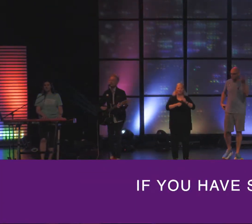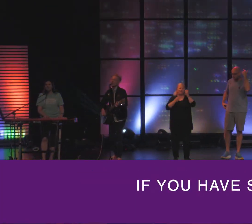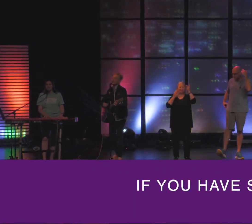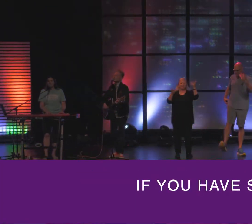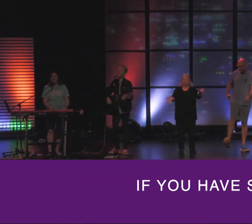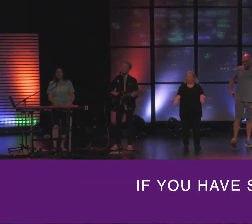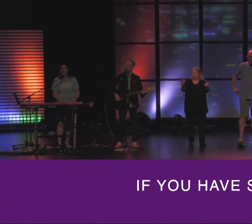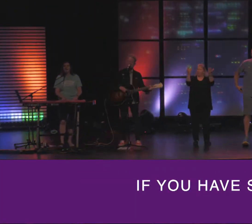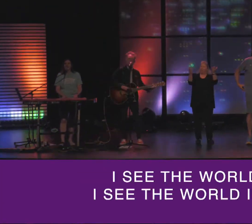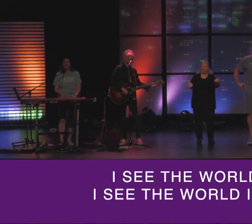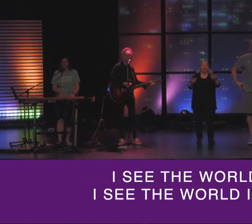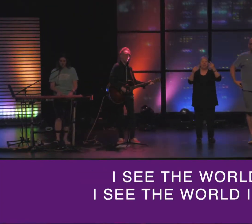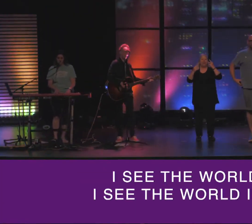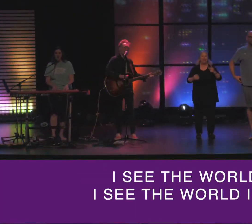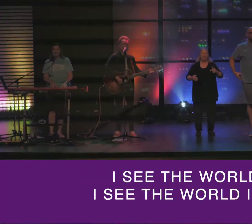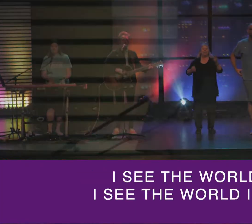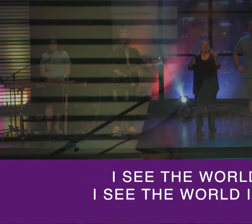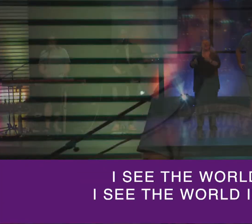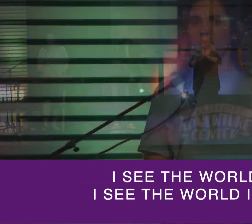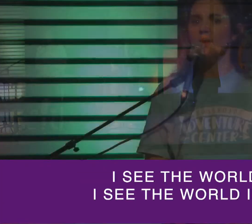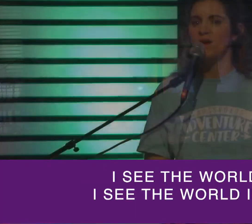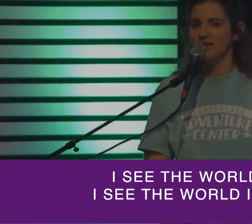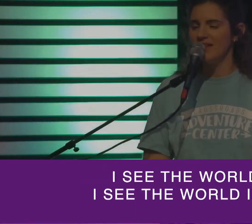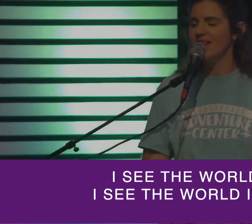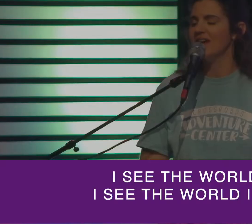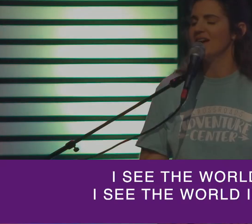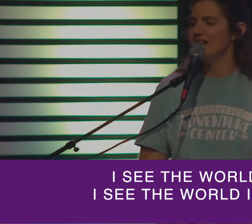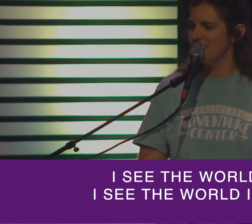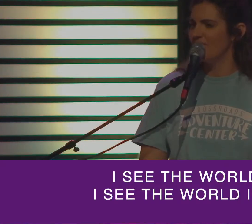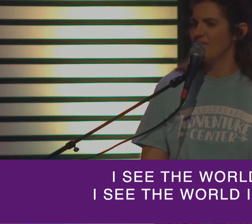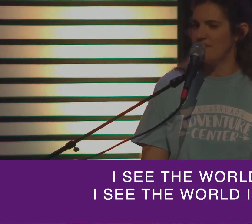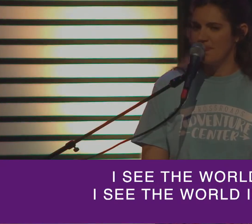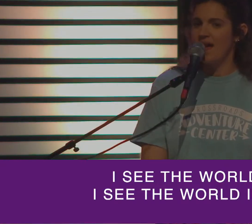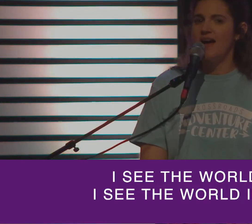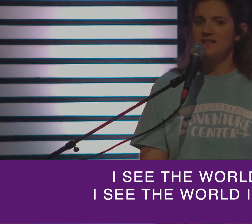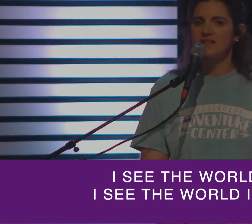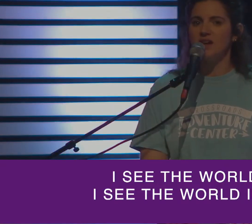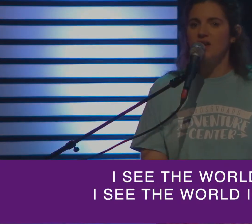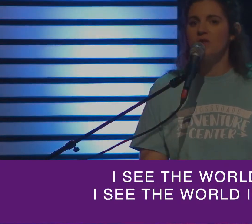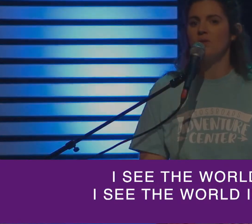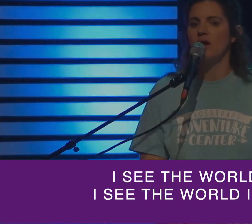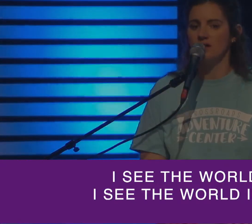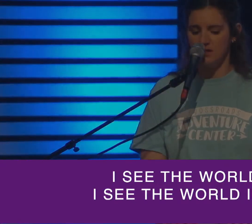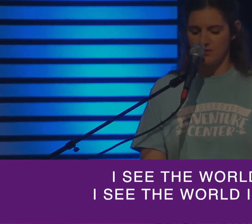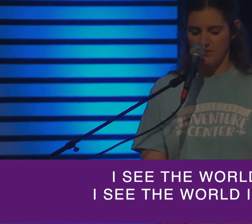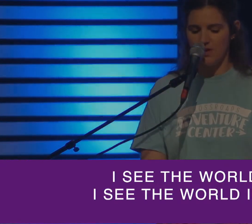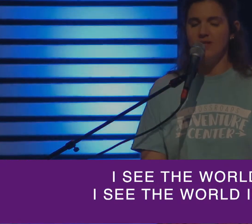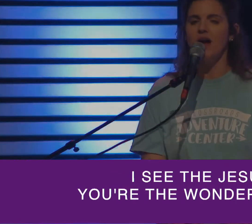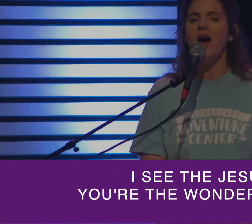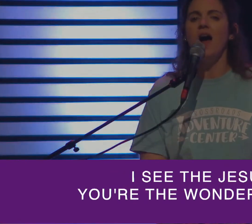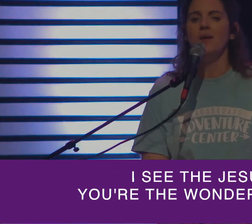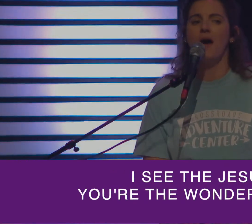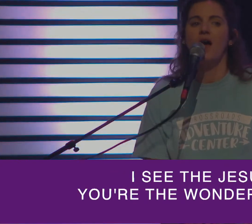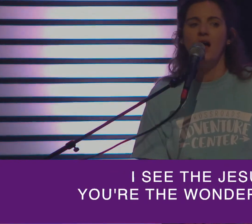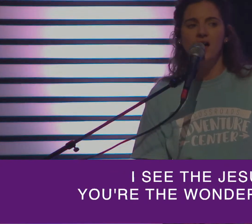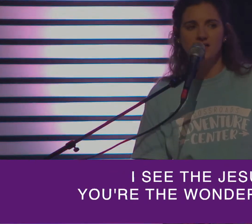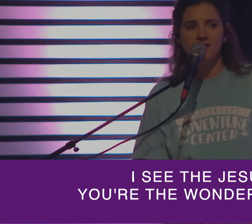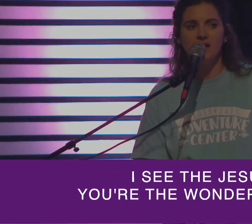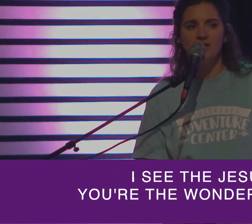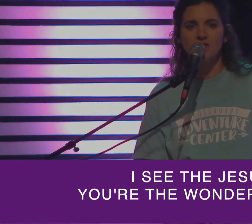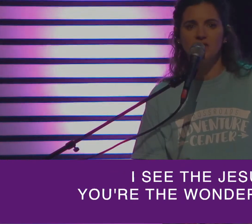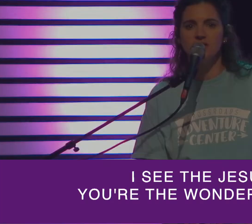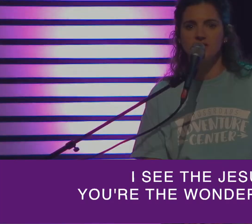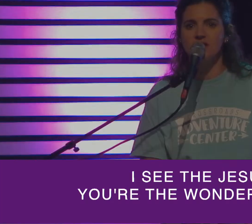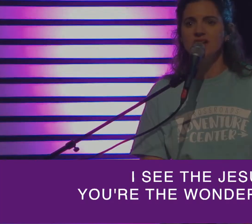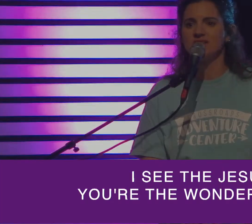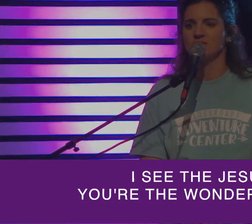I'm so sick. Oh, I see the world in love. I see the world in freedom. I